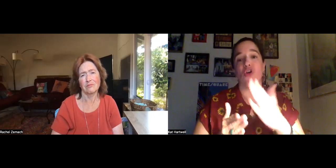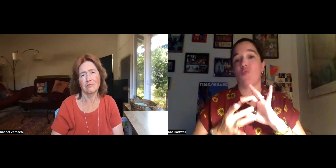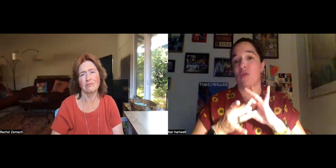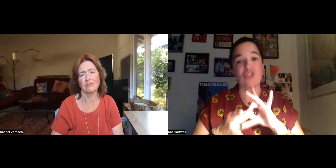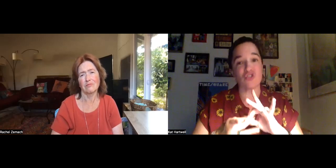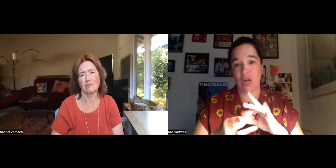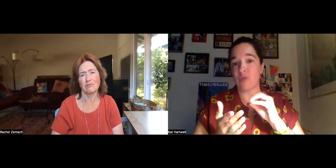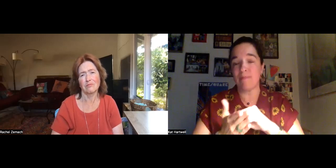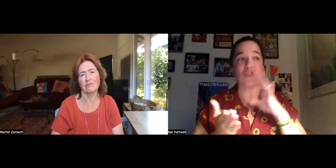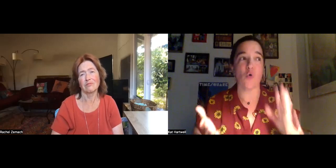good relationship with my